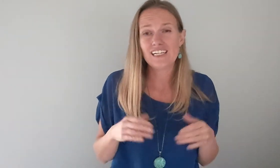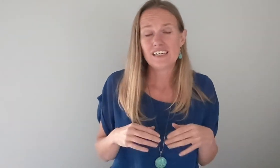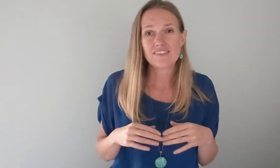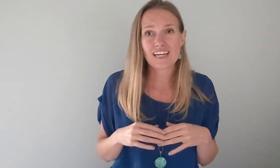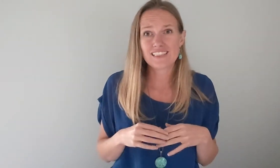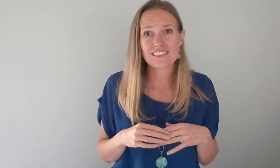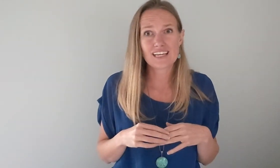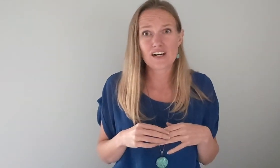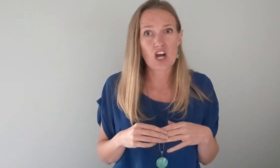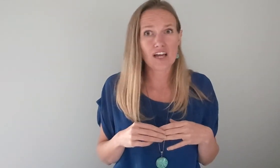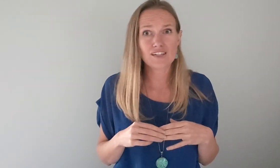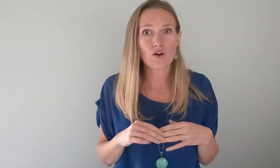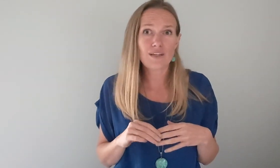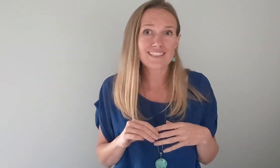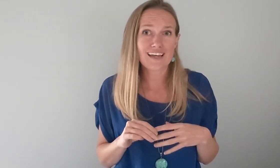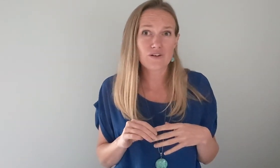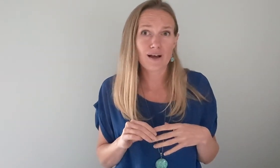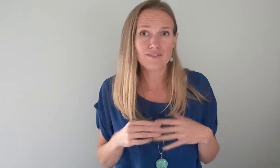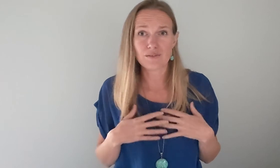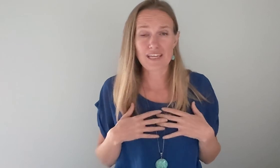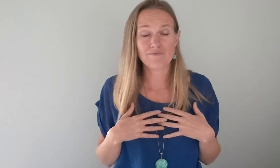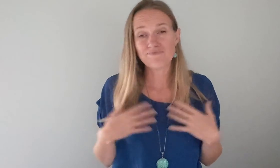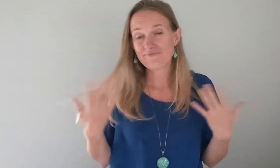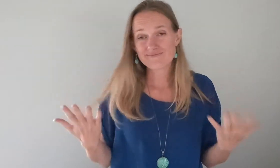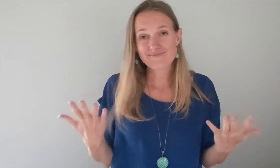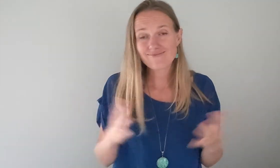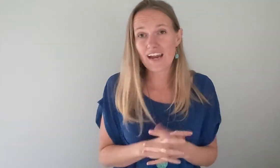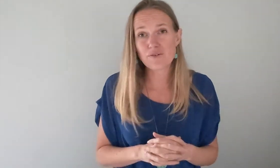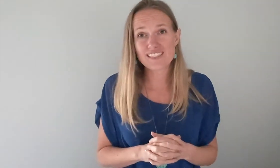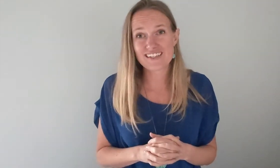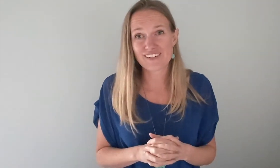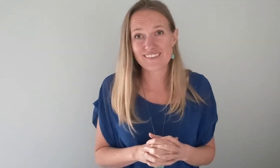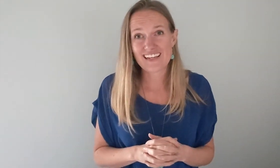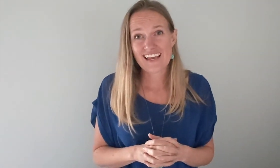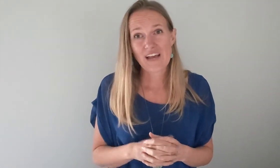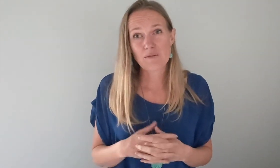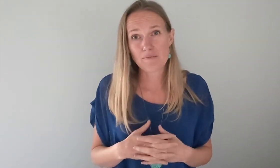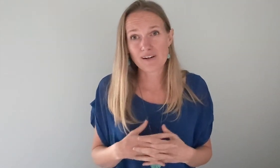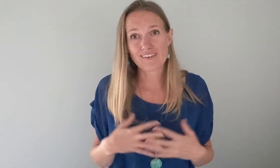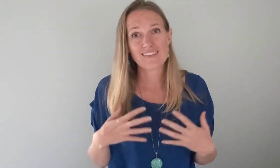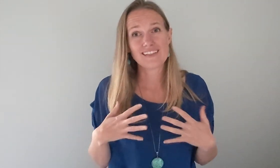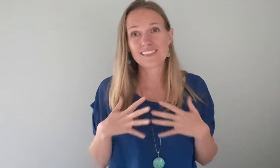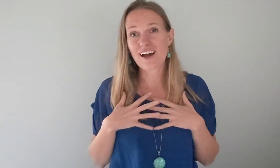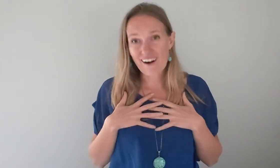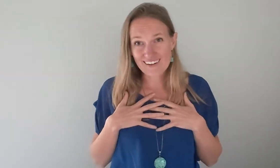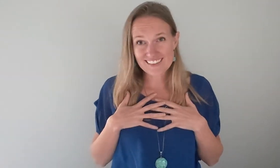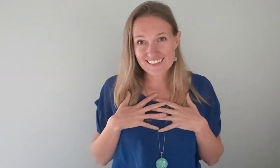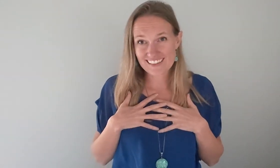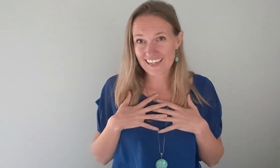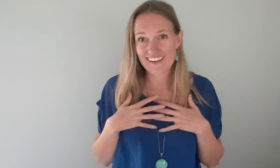of signs that are not going together well for me. Everyone's different. And remember, this is a heart thing,